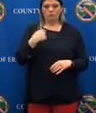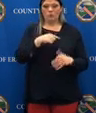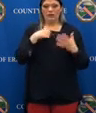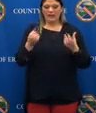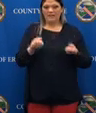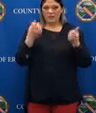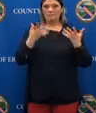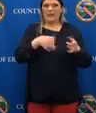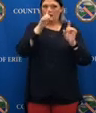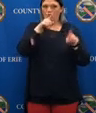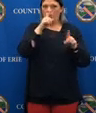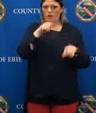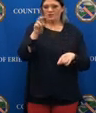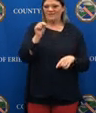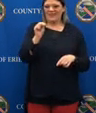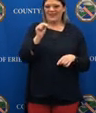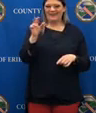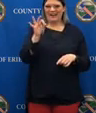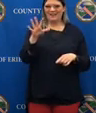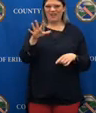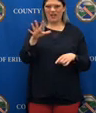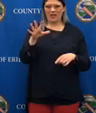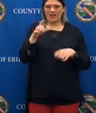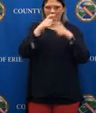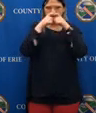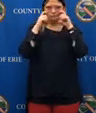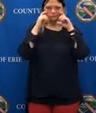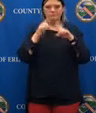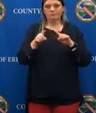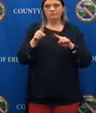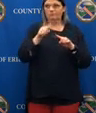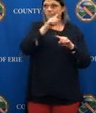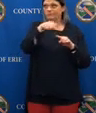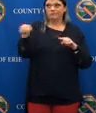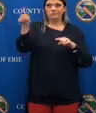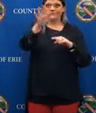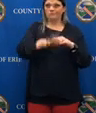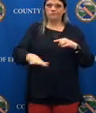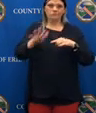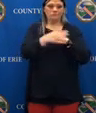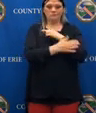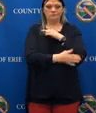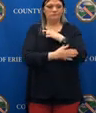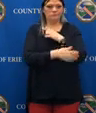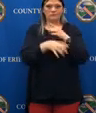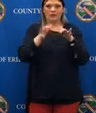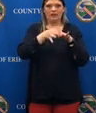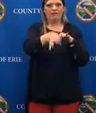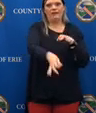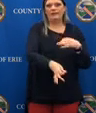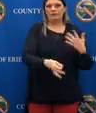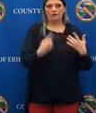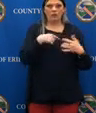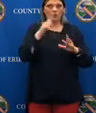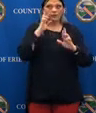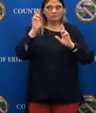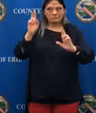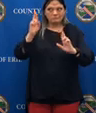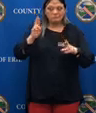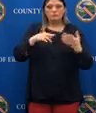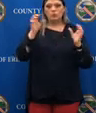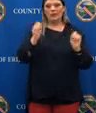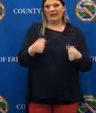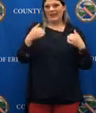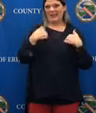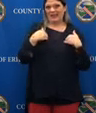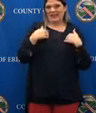of N95s. However, like everyone else in the country, there's all kinds of logistic delays. We are hopeful that we'll be able to have some of